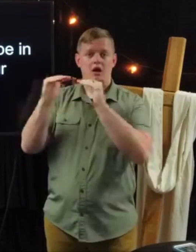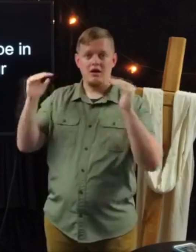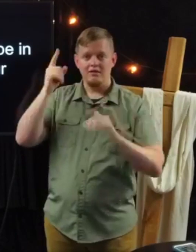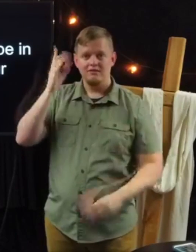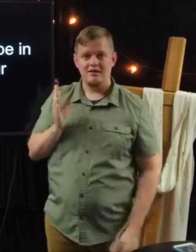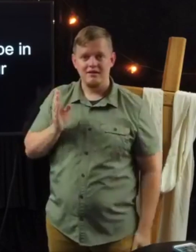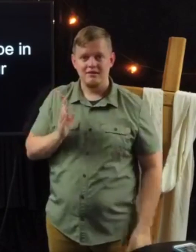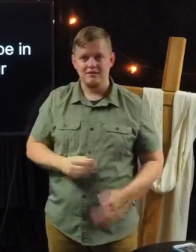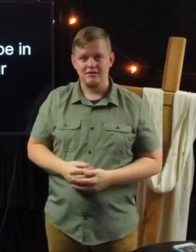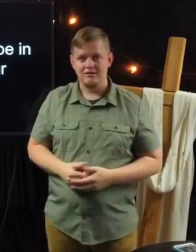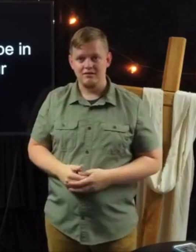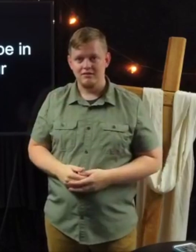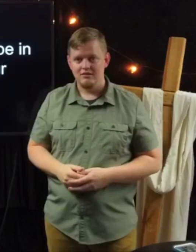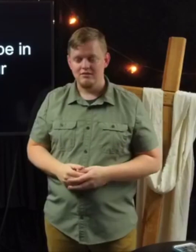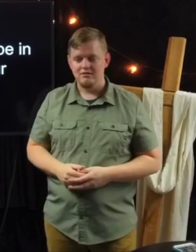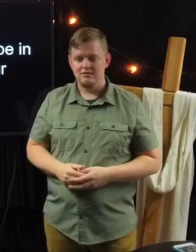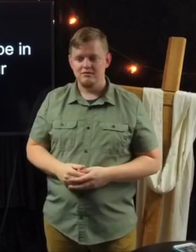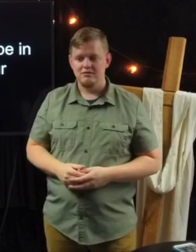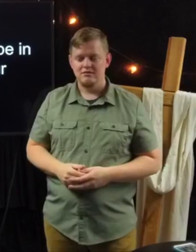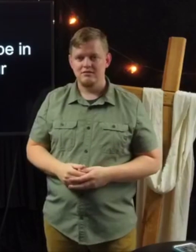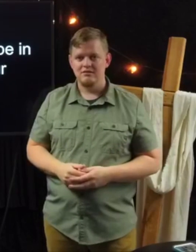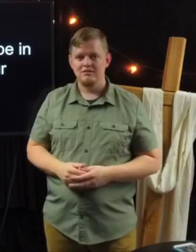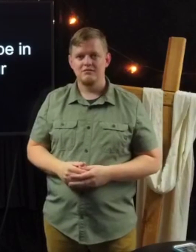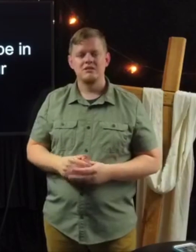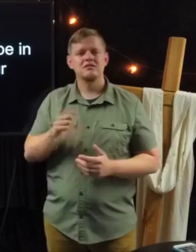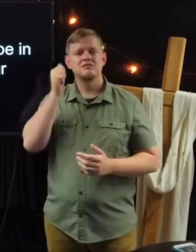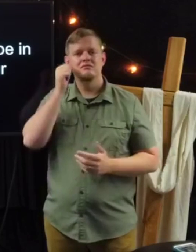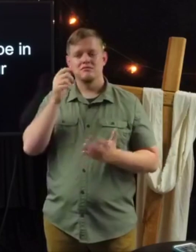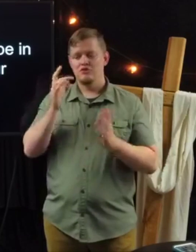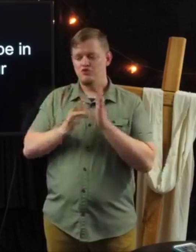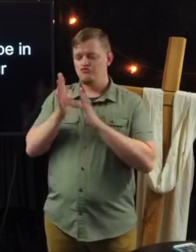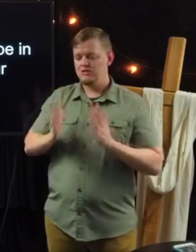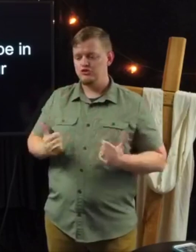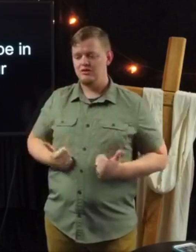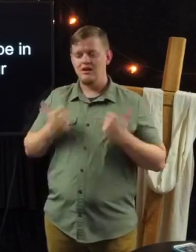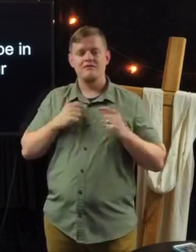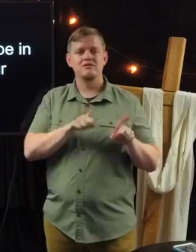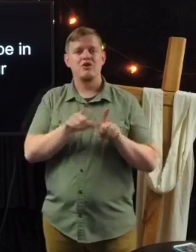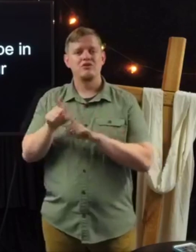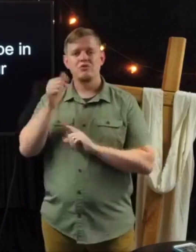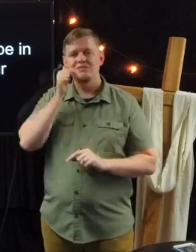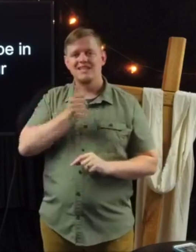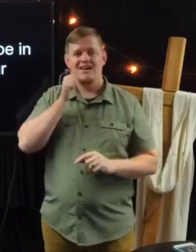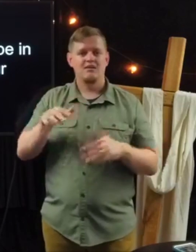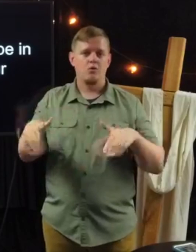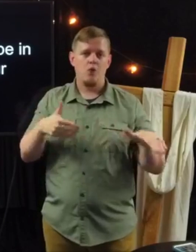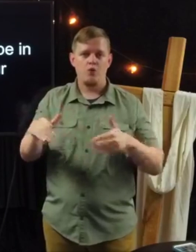children. We are children of the Most High God. Christian life is also a